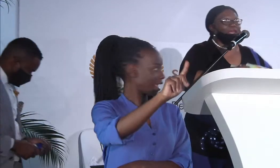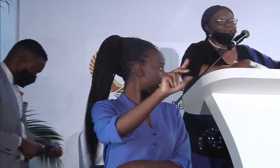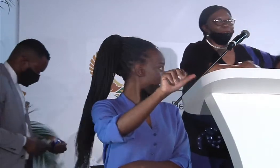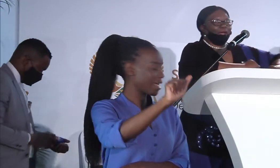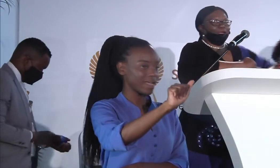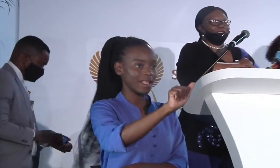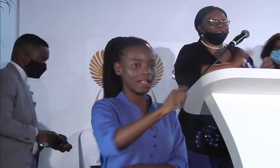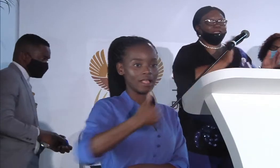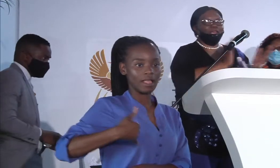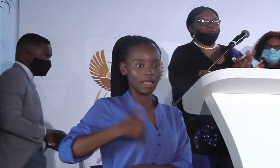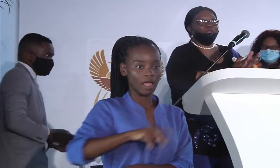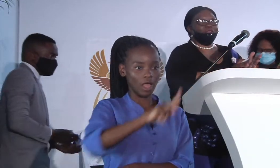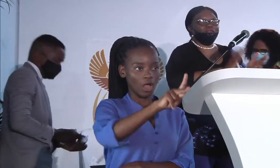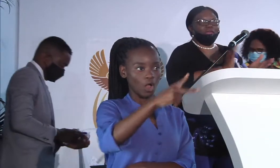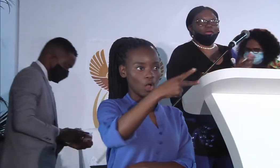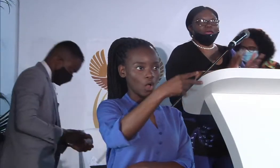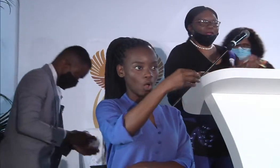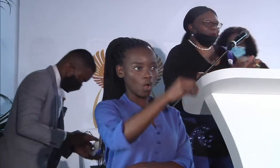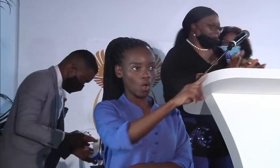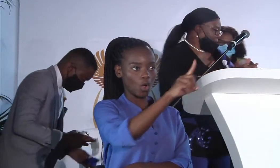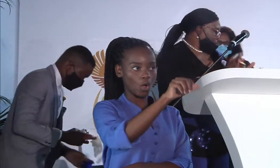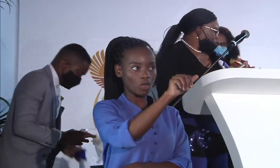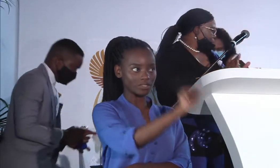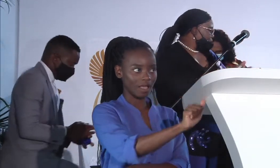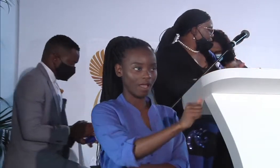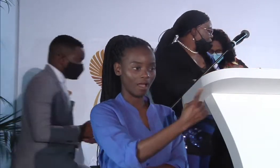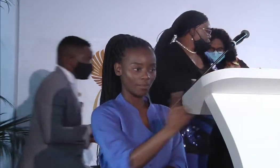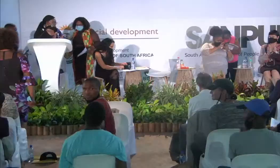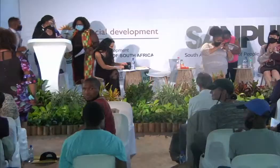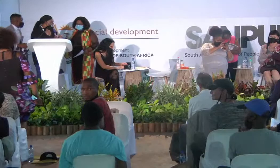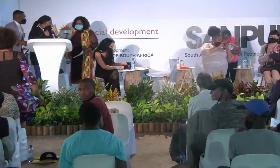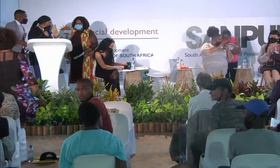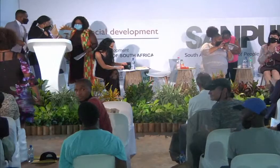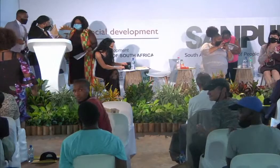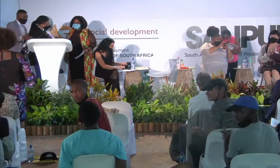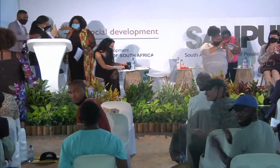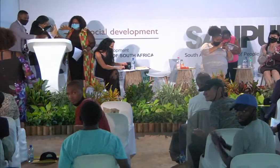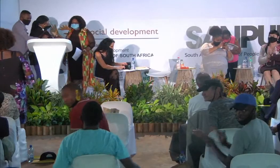her remarks. Can we give her a round? Yes, thank you.